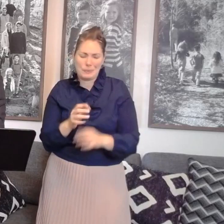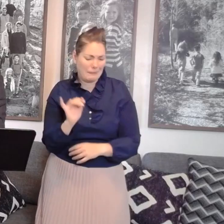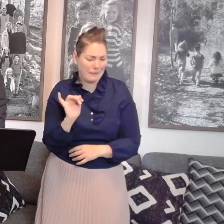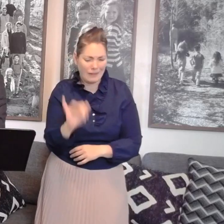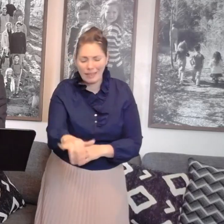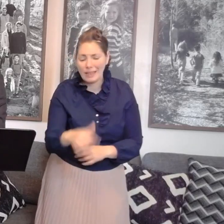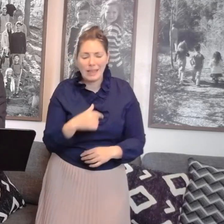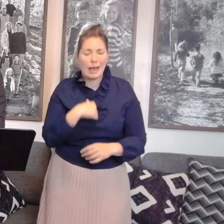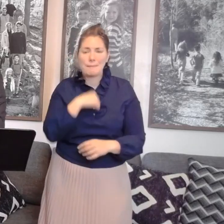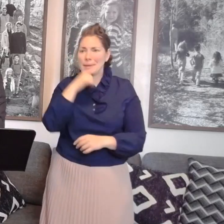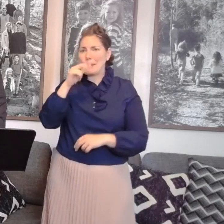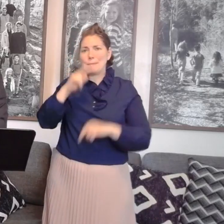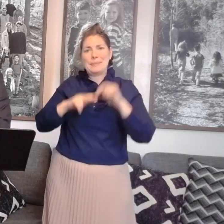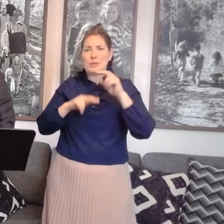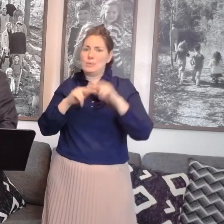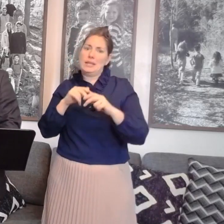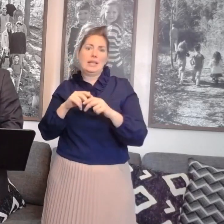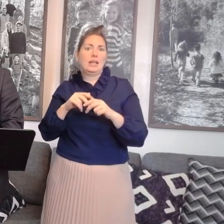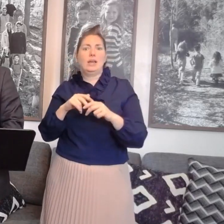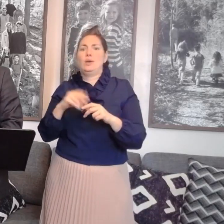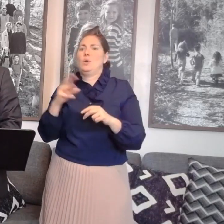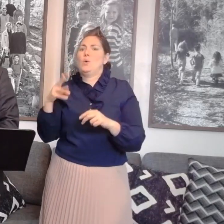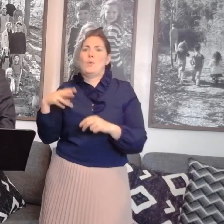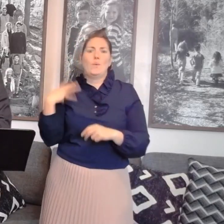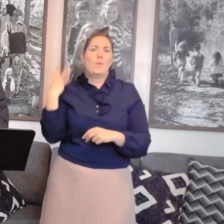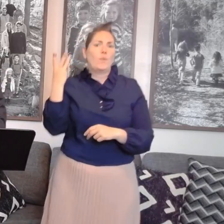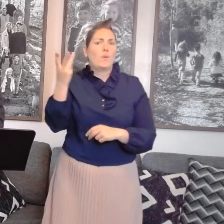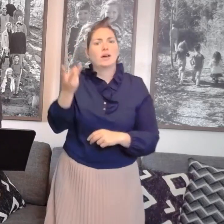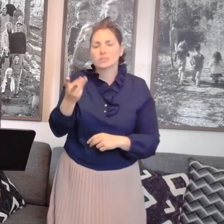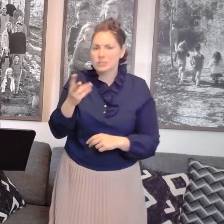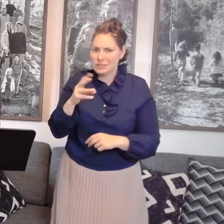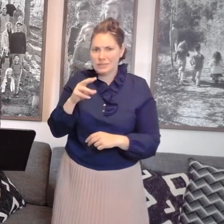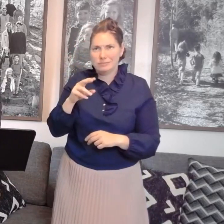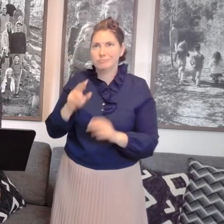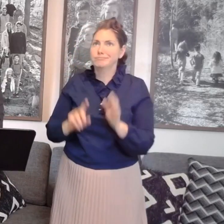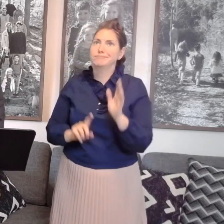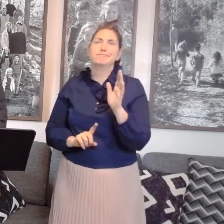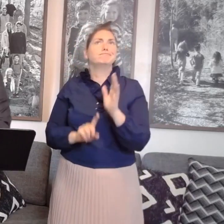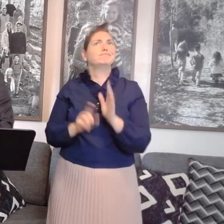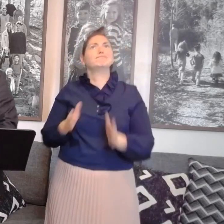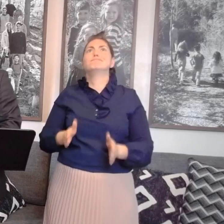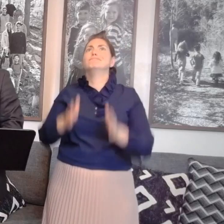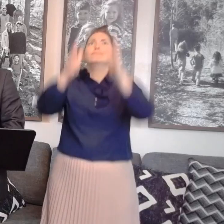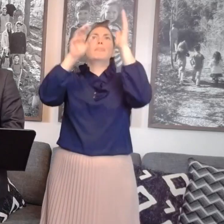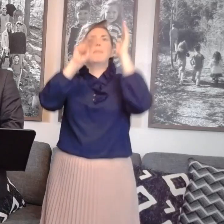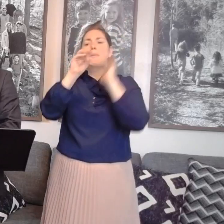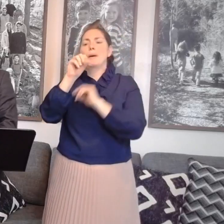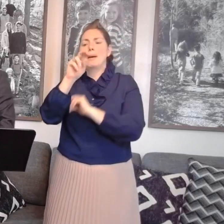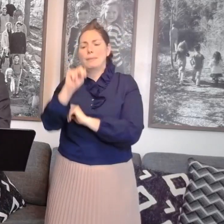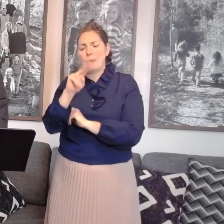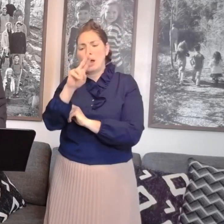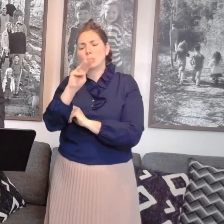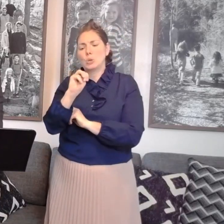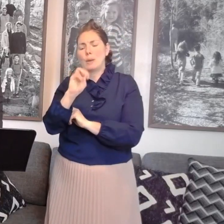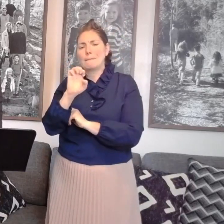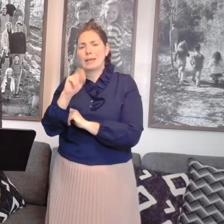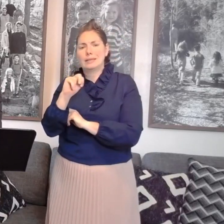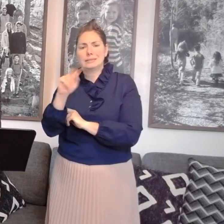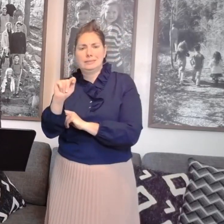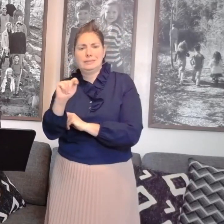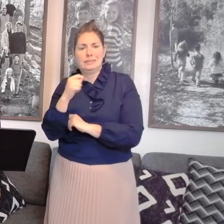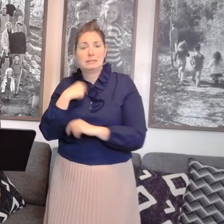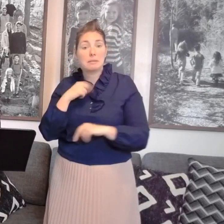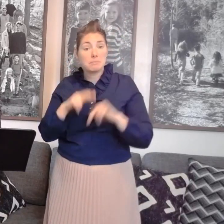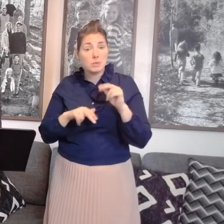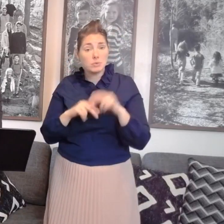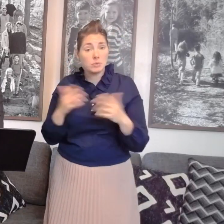not building him a Washington Monument. He's not interested in a Washington Monument. I'm building